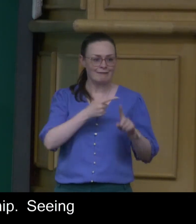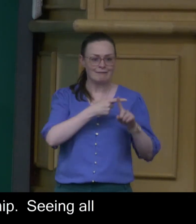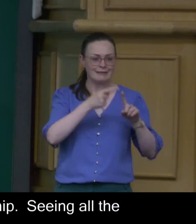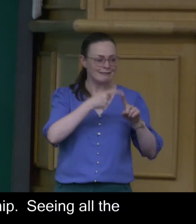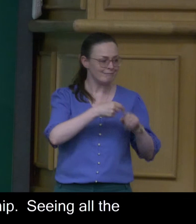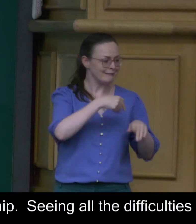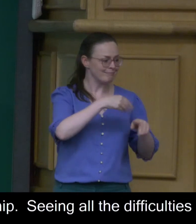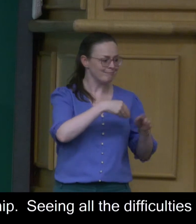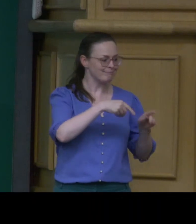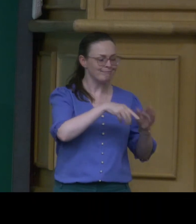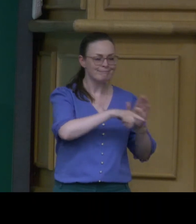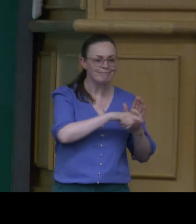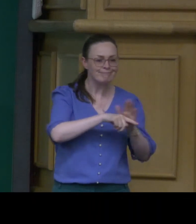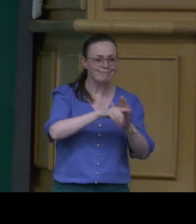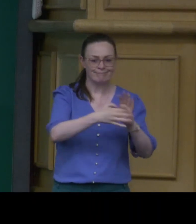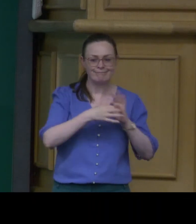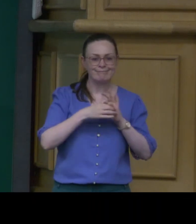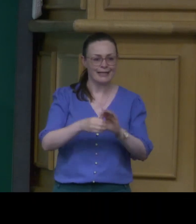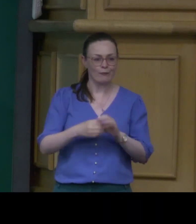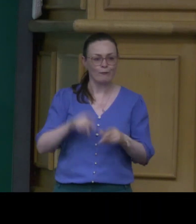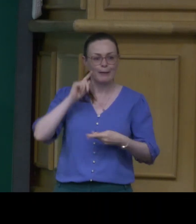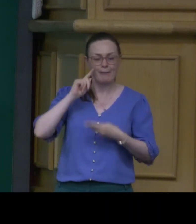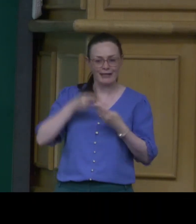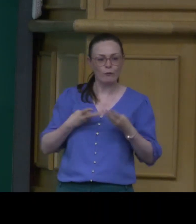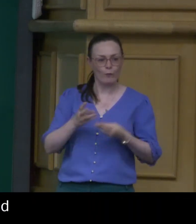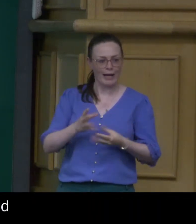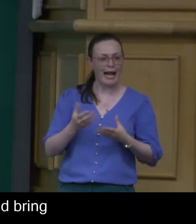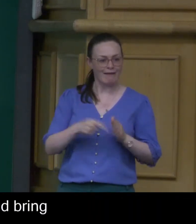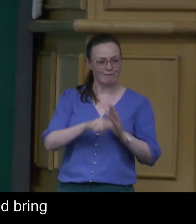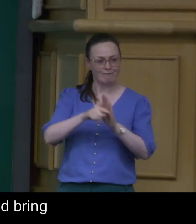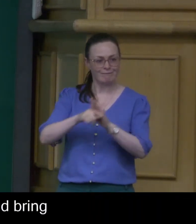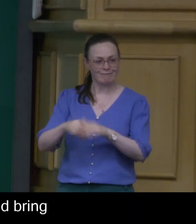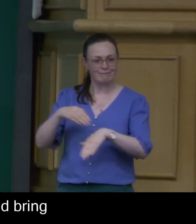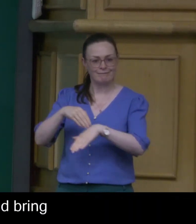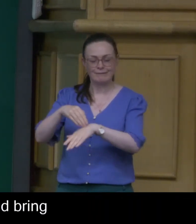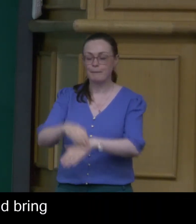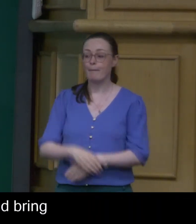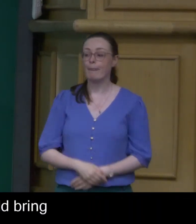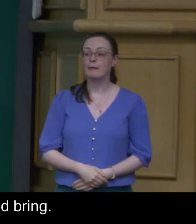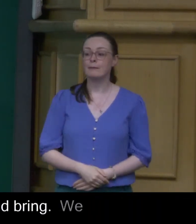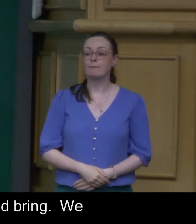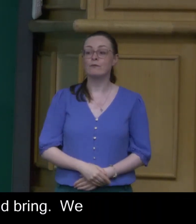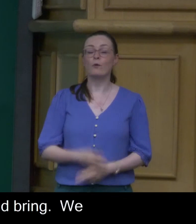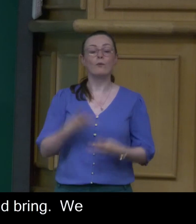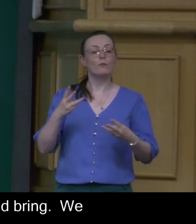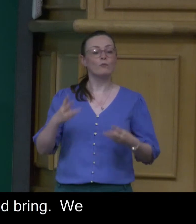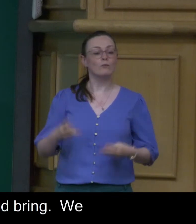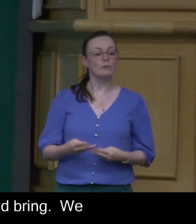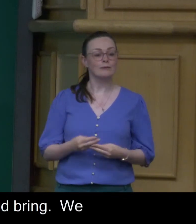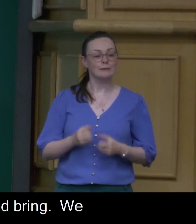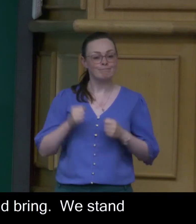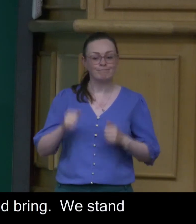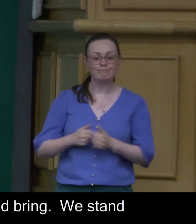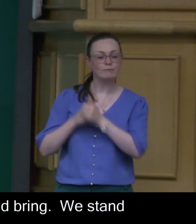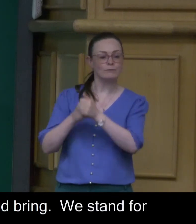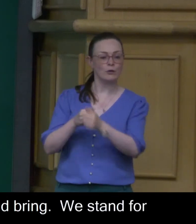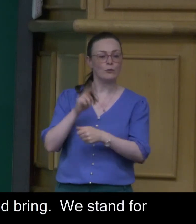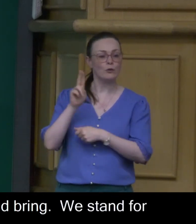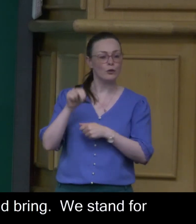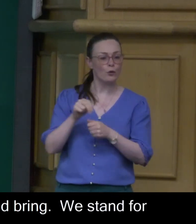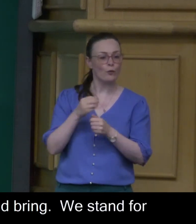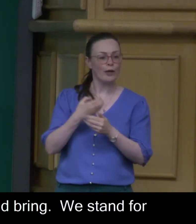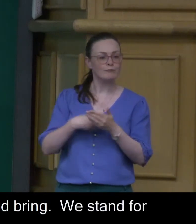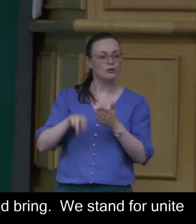downsides that we believe that would bring. We stand for the United Nations, the Charter of Human